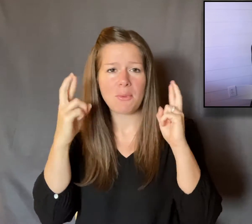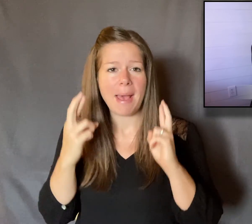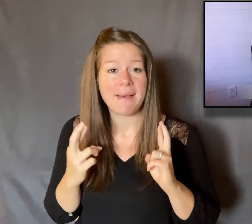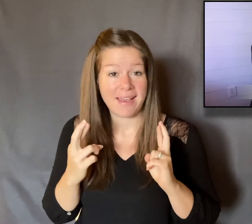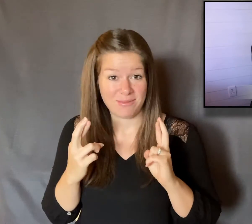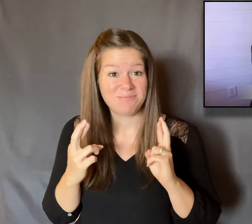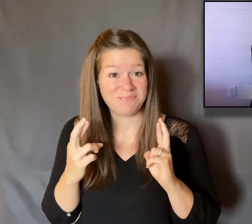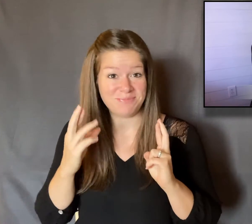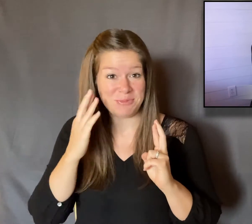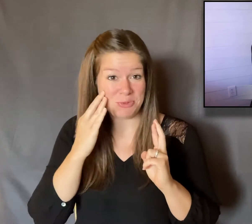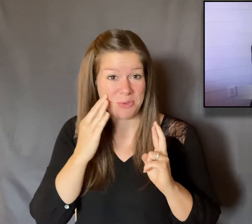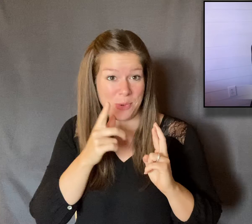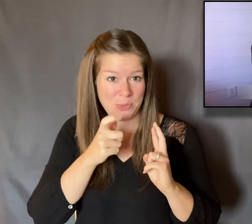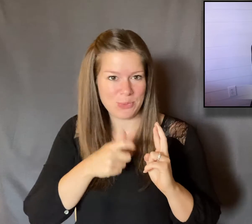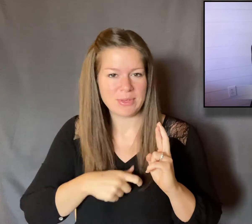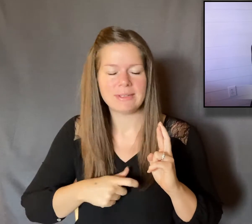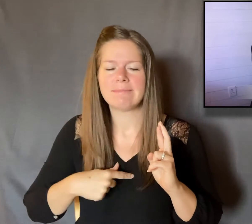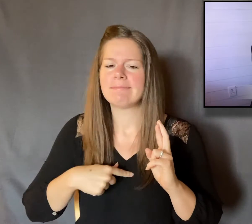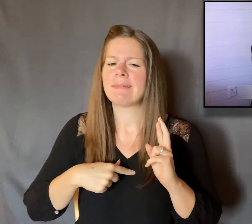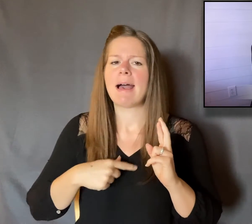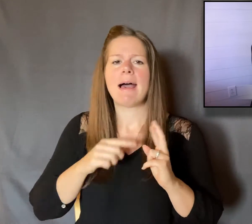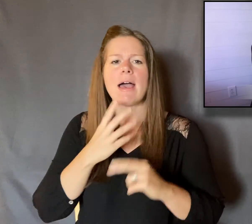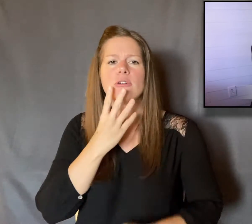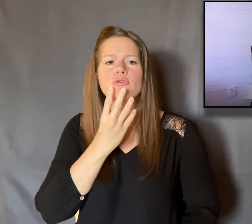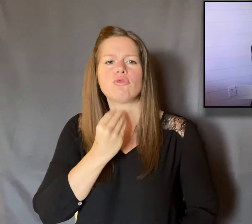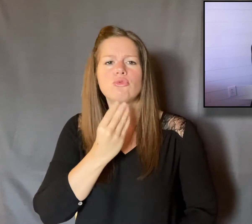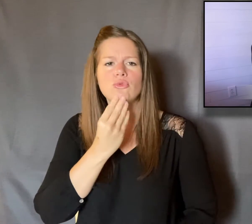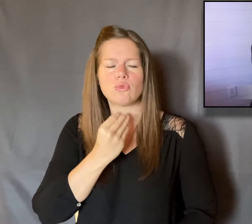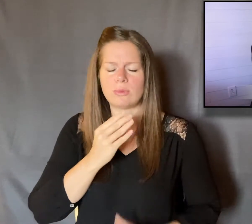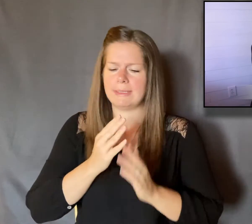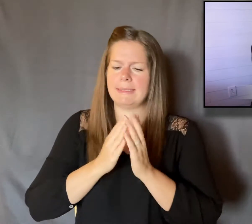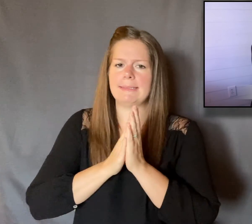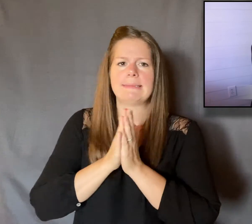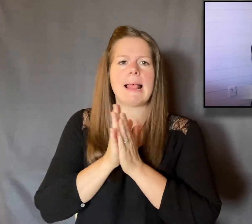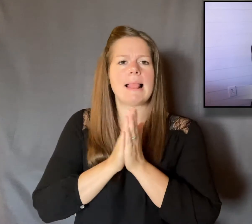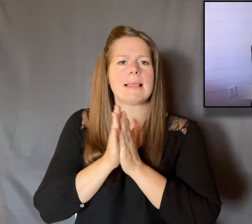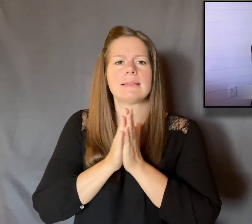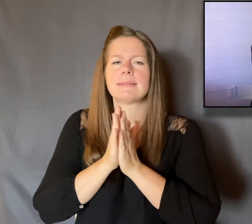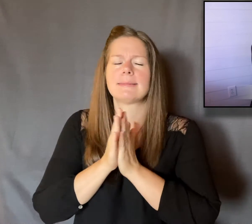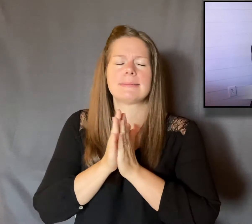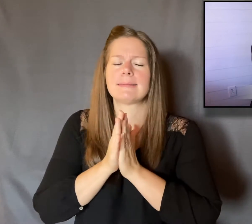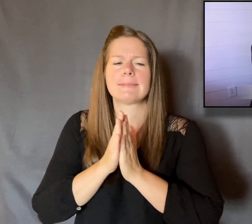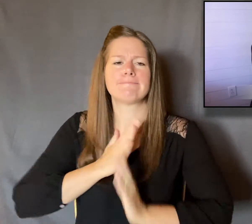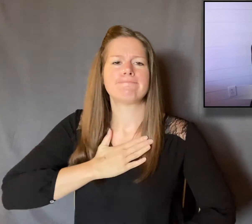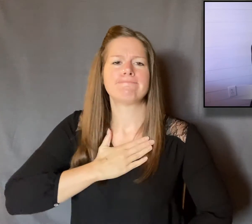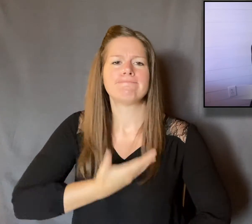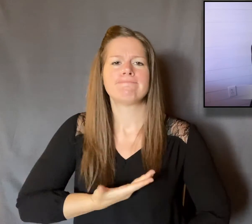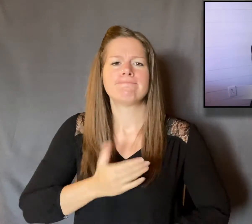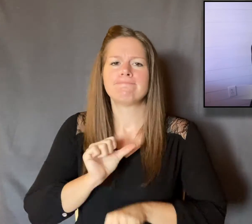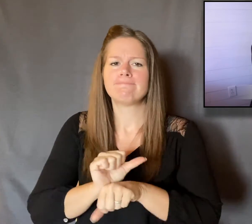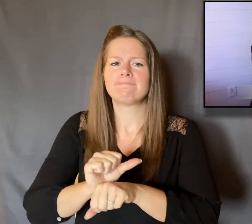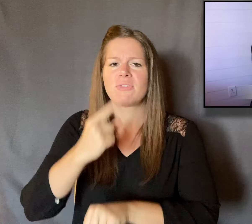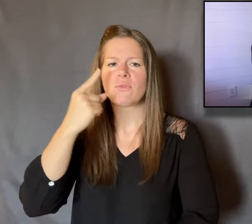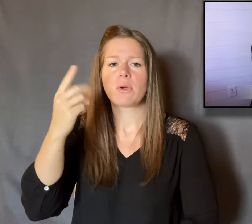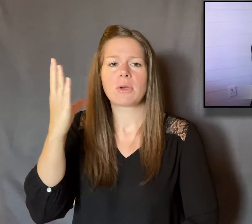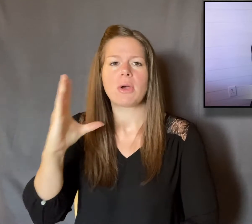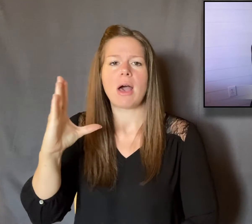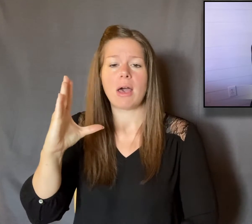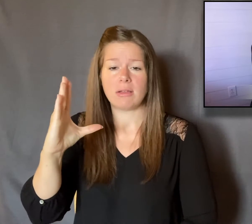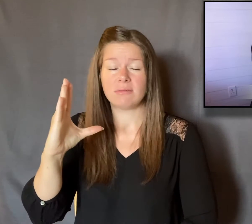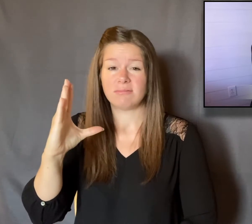was zealous for God to the point where I persecuted, killed,